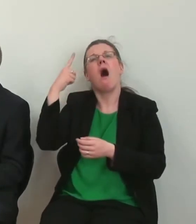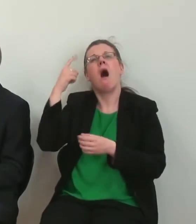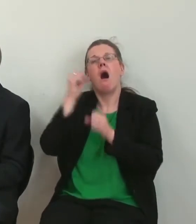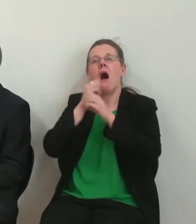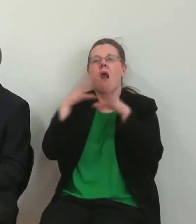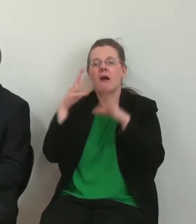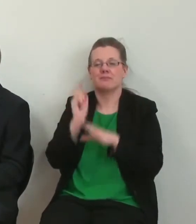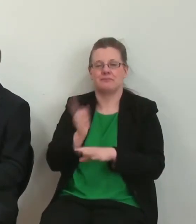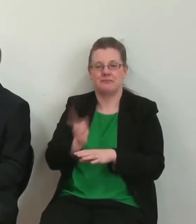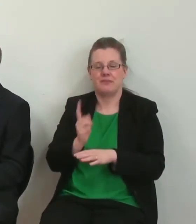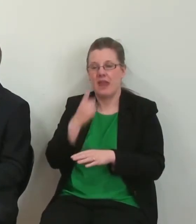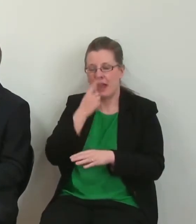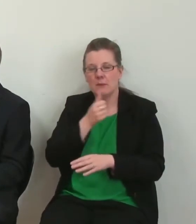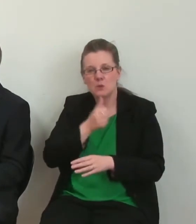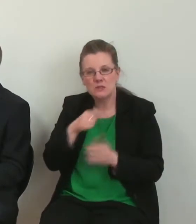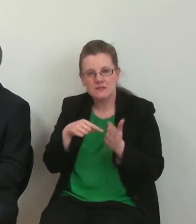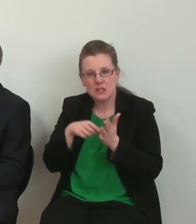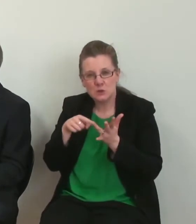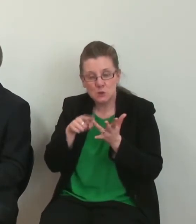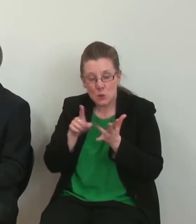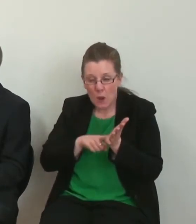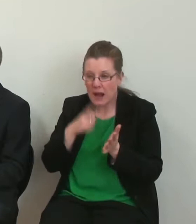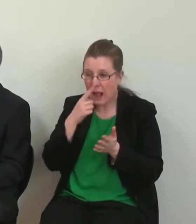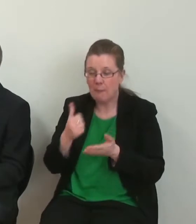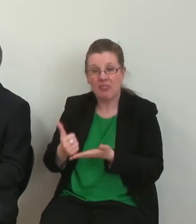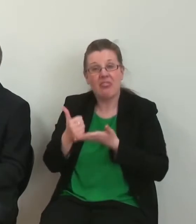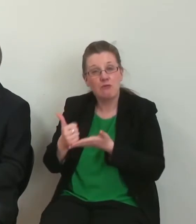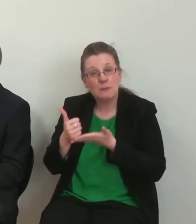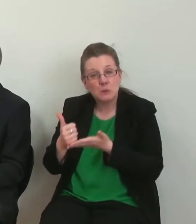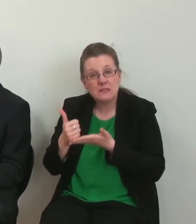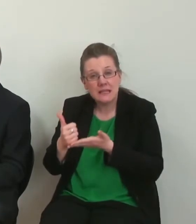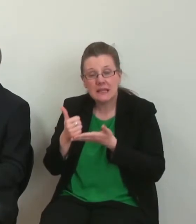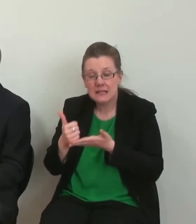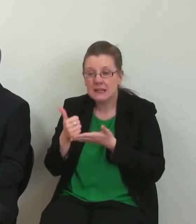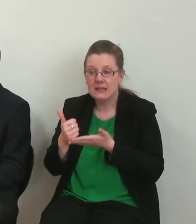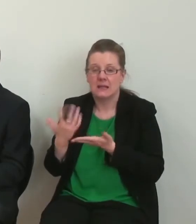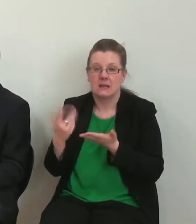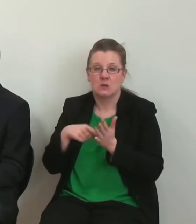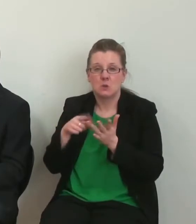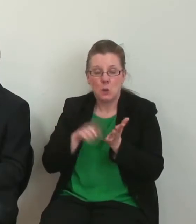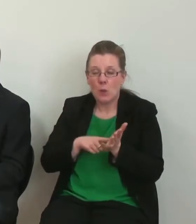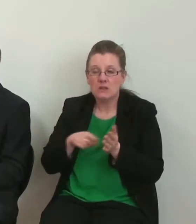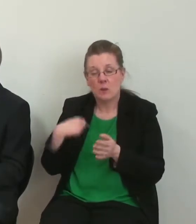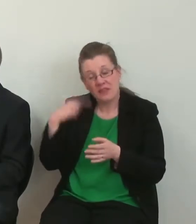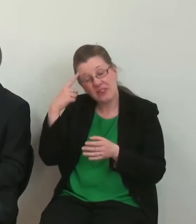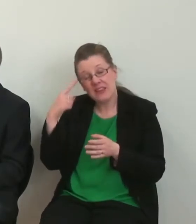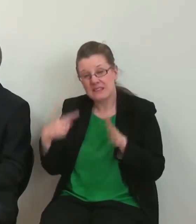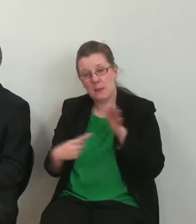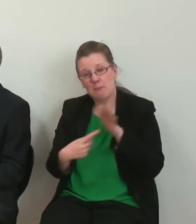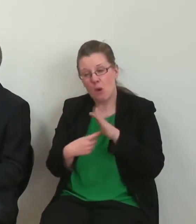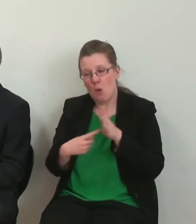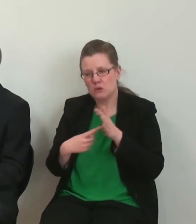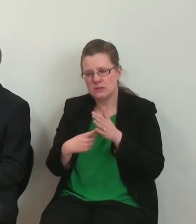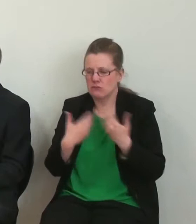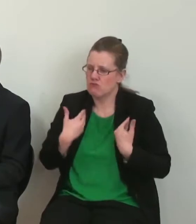useful tool. It could be a therapeutic tool, and I think it's an important, rich part